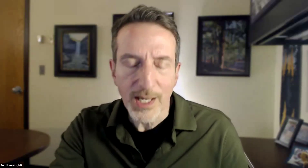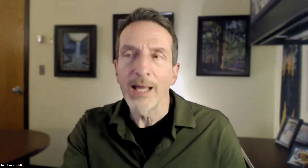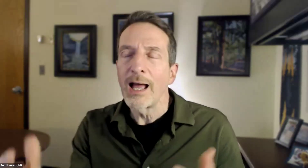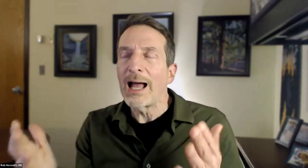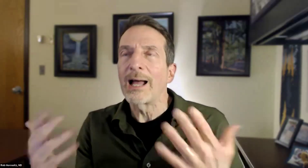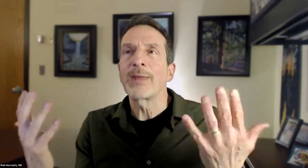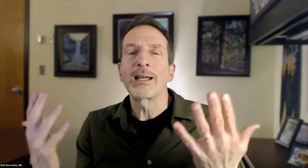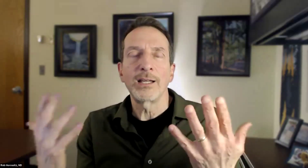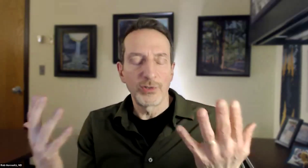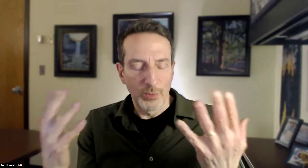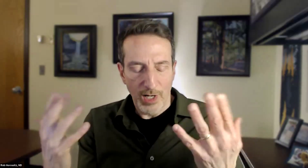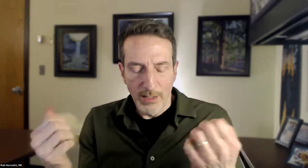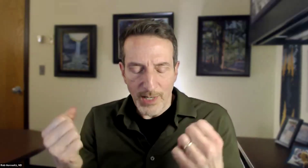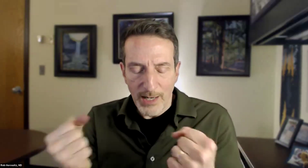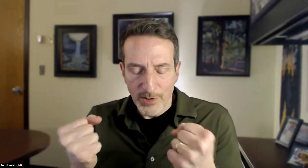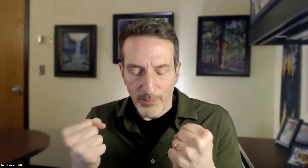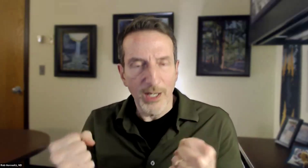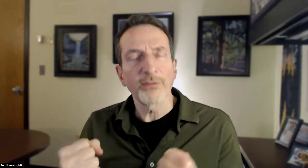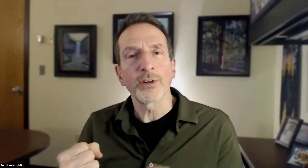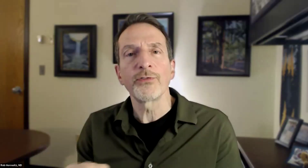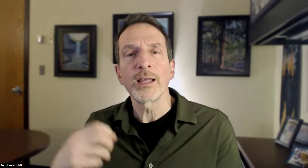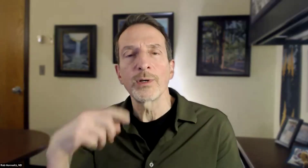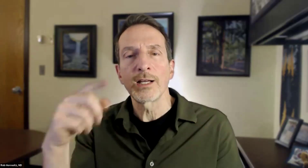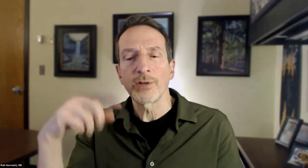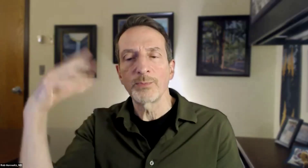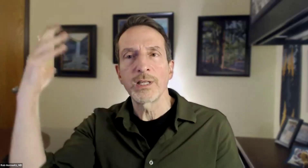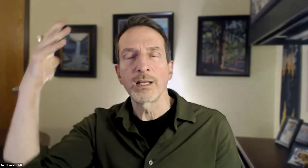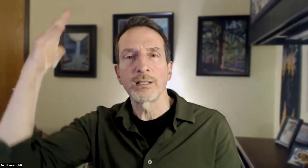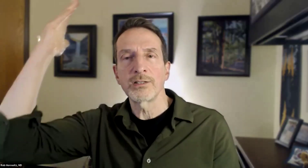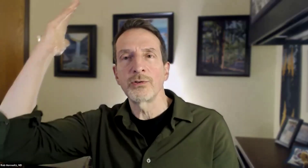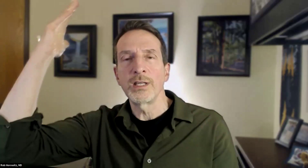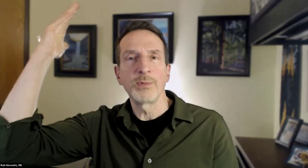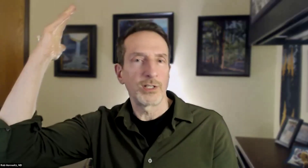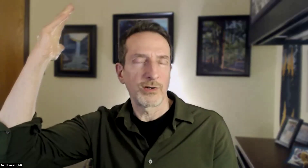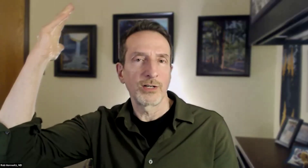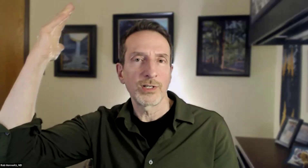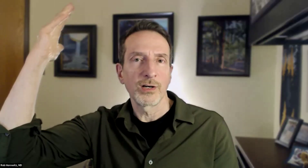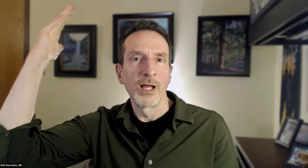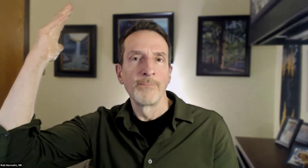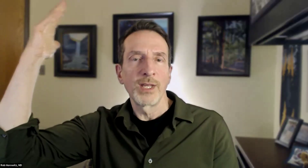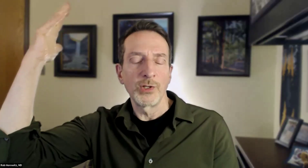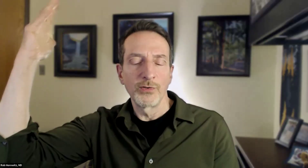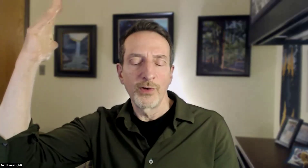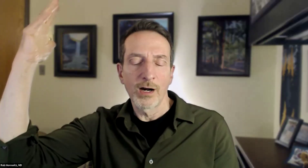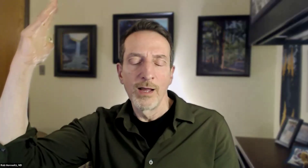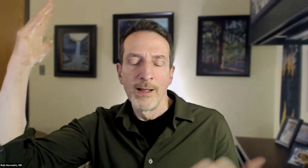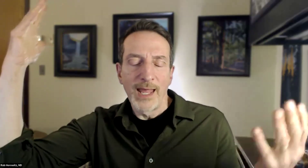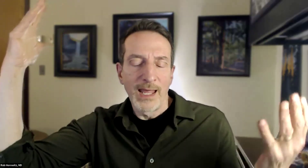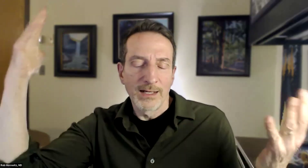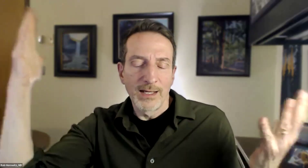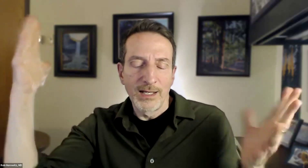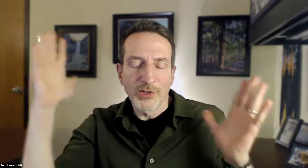mean, I use the word armed. I was prepared for a fight when I tried presenting this to the administrators here at